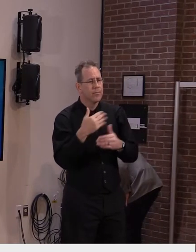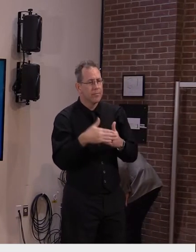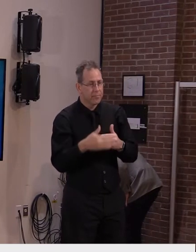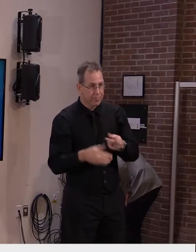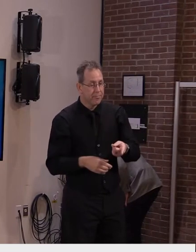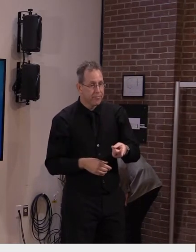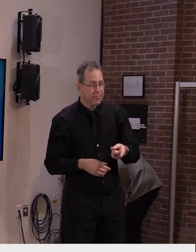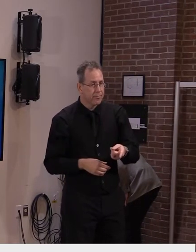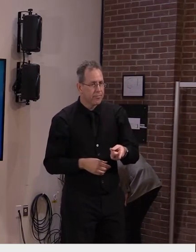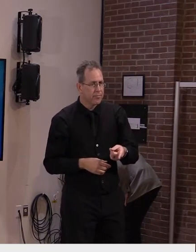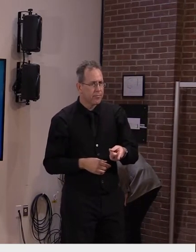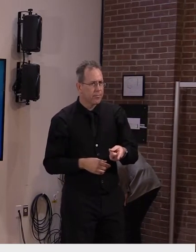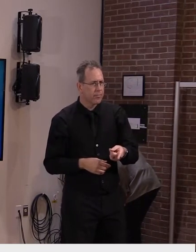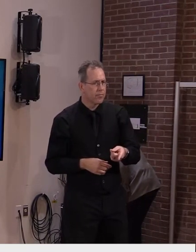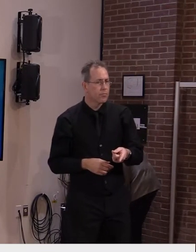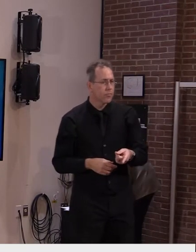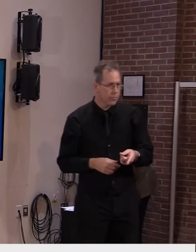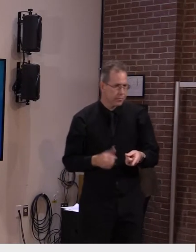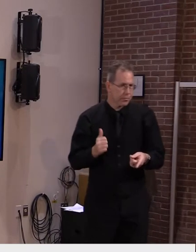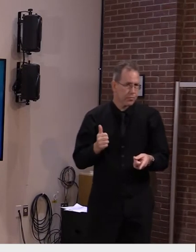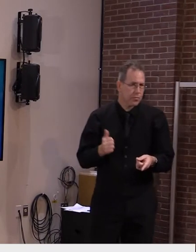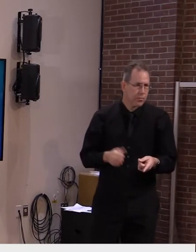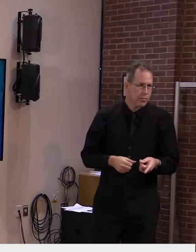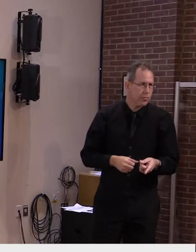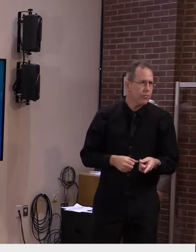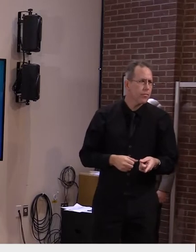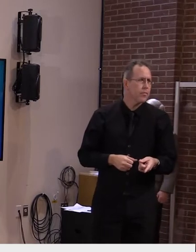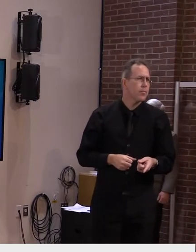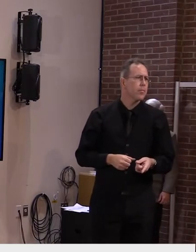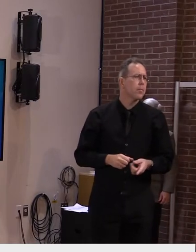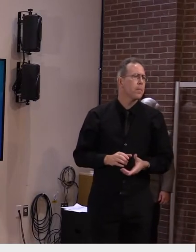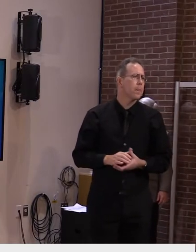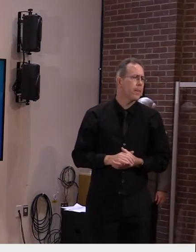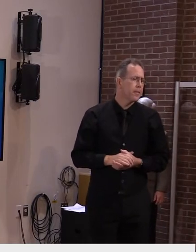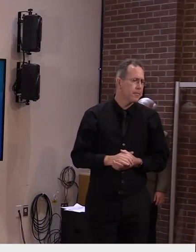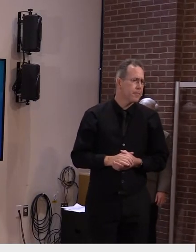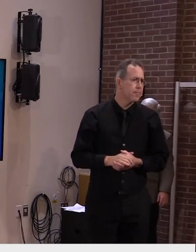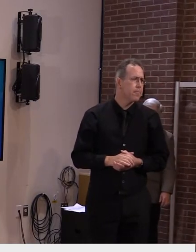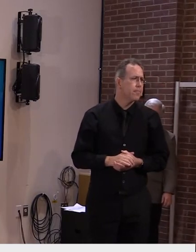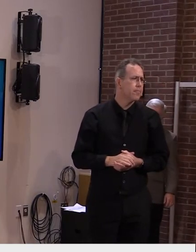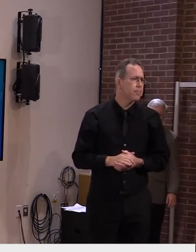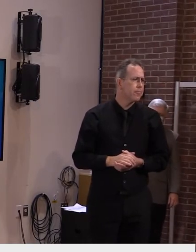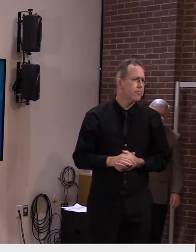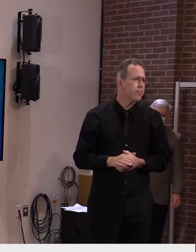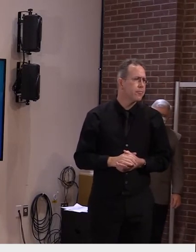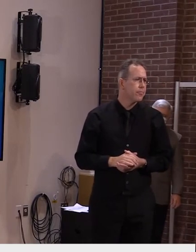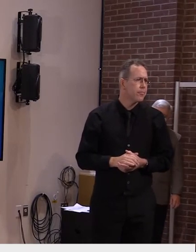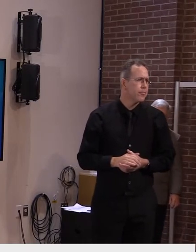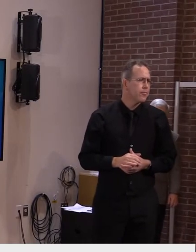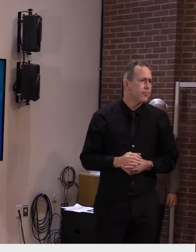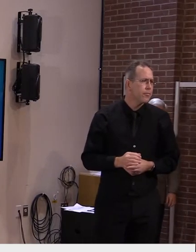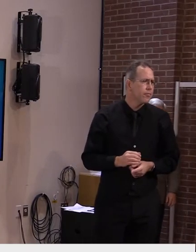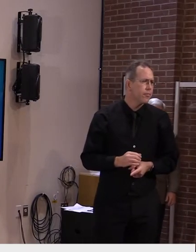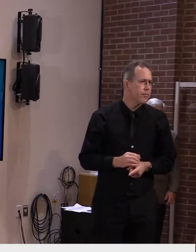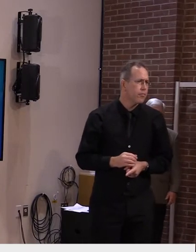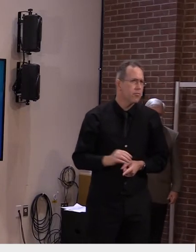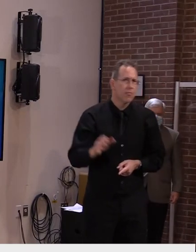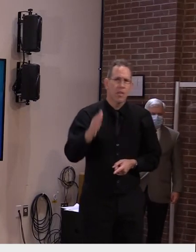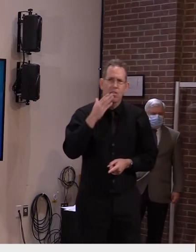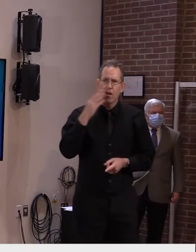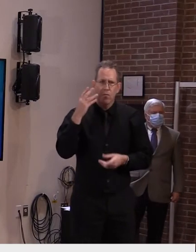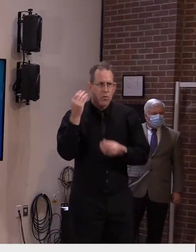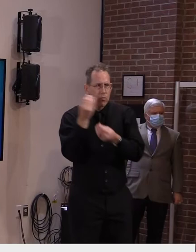All right, we'll go to Guy Page, Vermont Daily Chronicle. Hello, Governor. I really appreciate all that good information on the monoclonal antibodies. I did have a